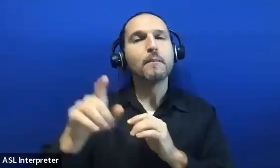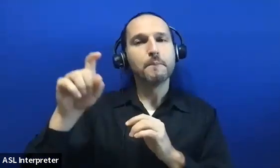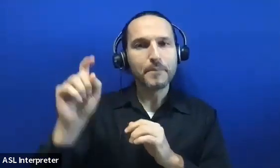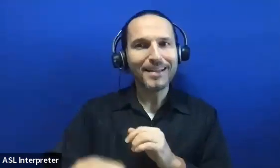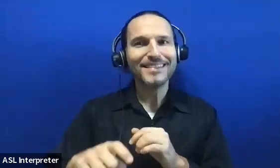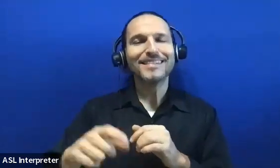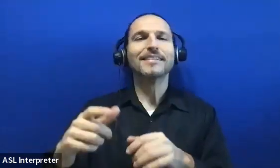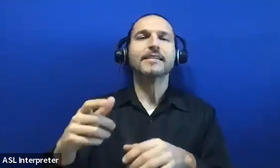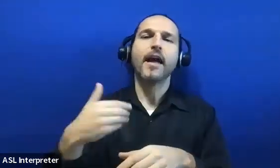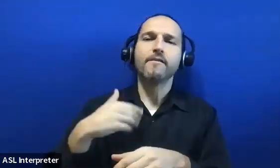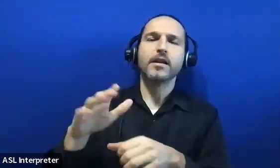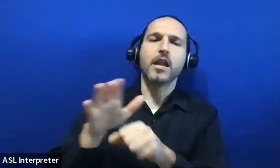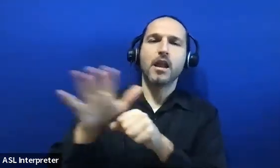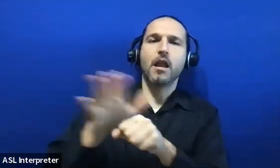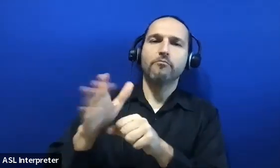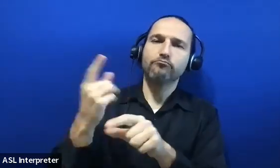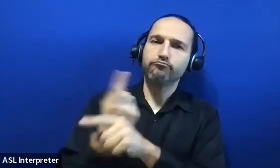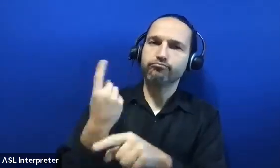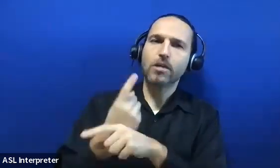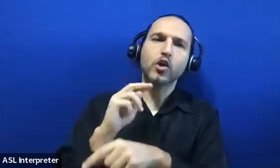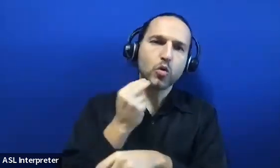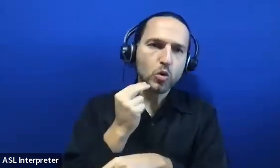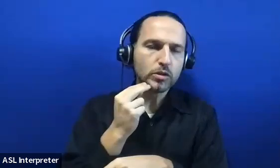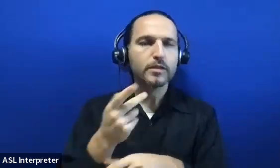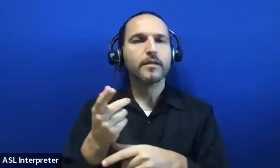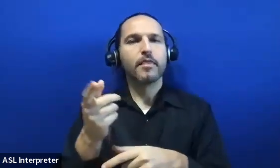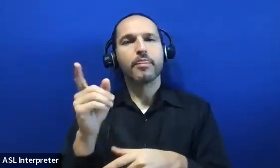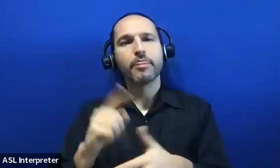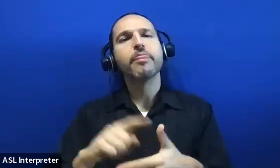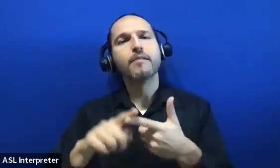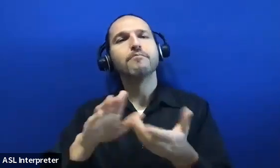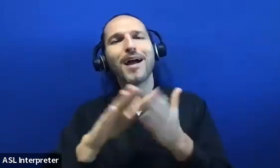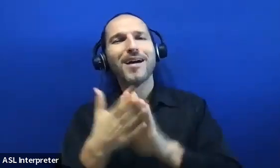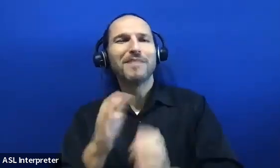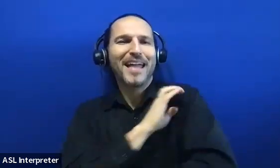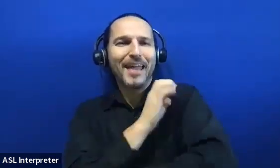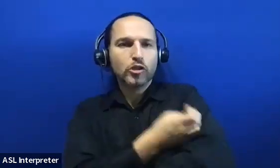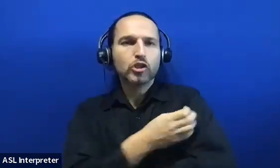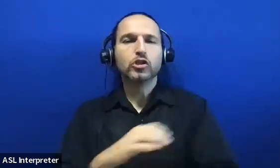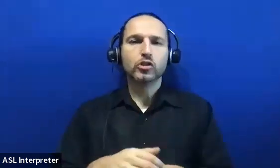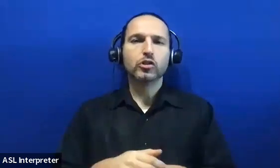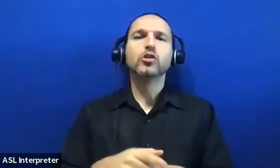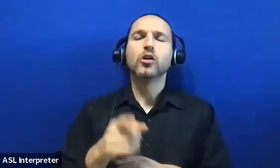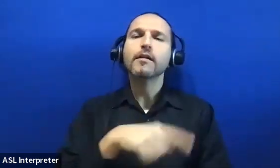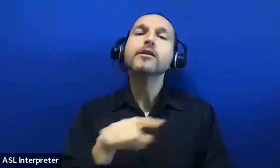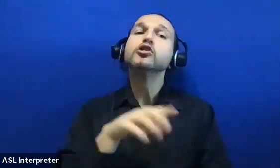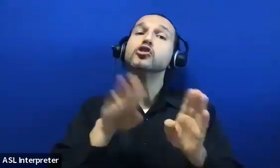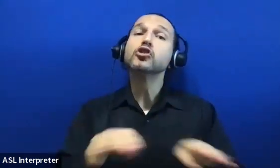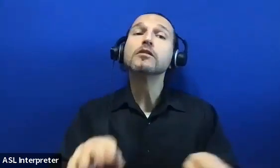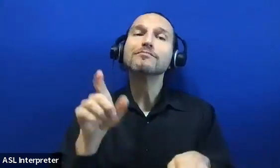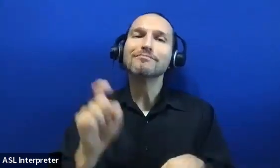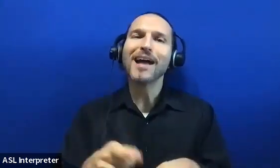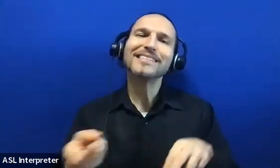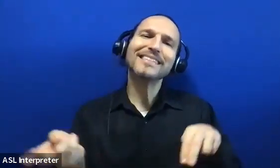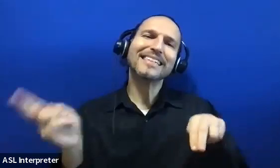get enough nutrients so that they have enough energy. We say children need to gain and grow. That means that they